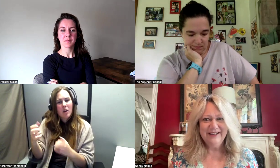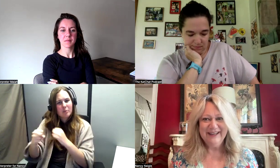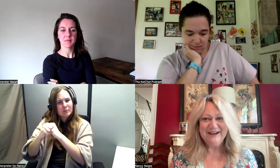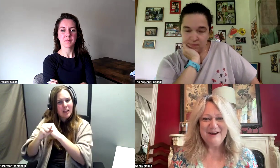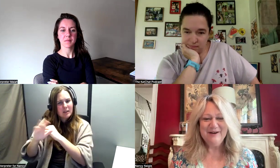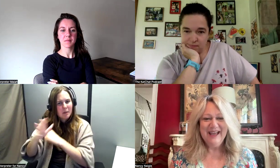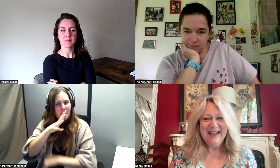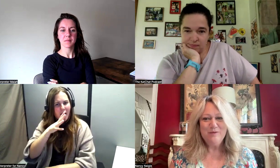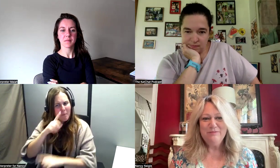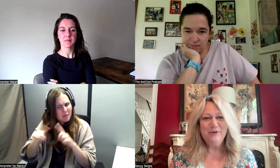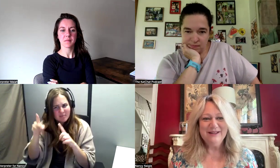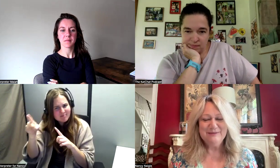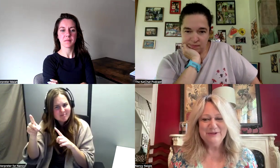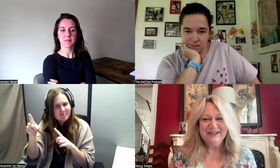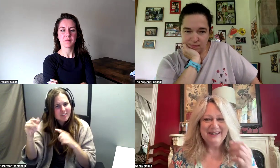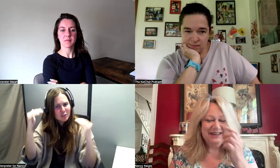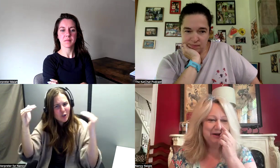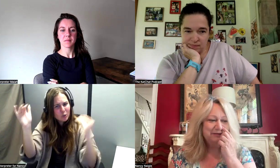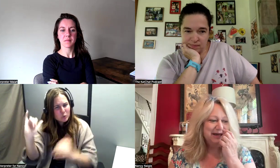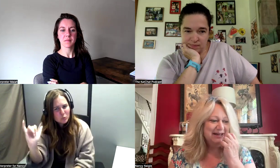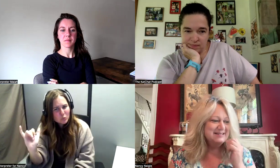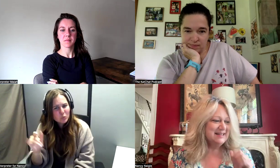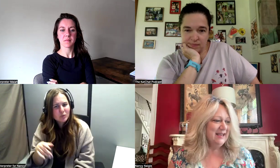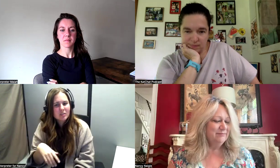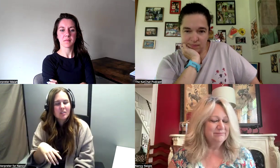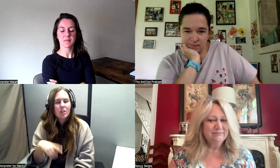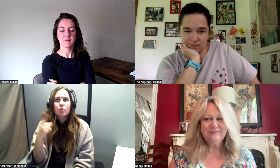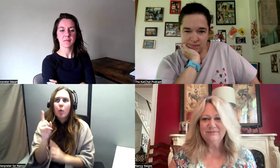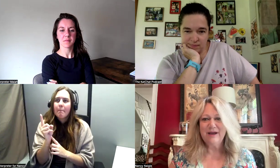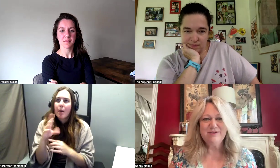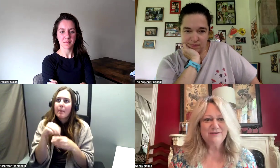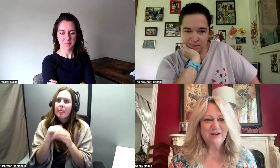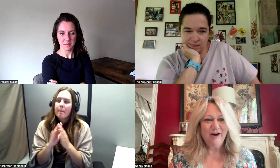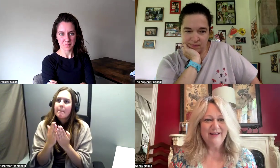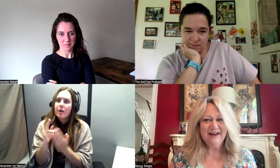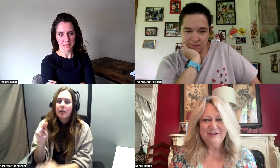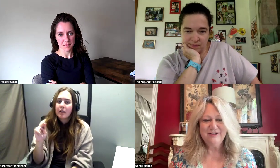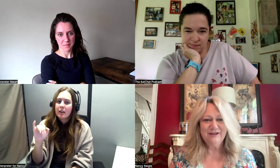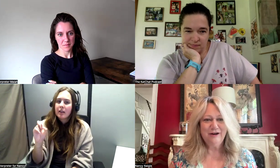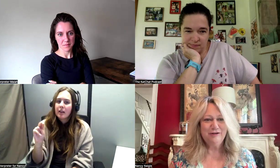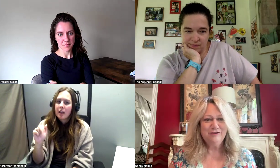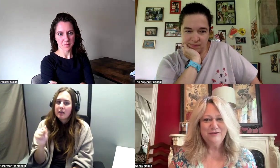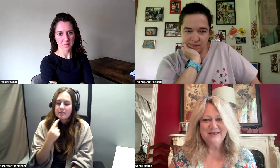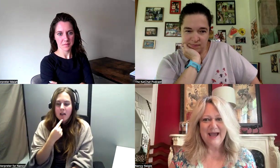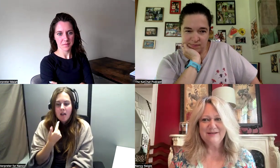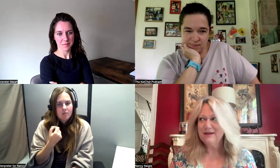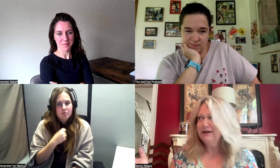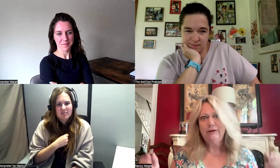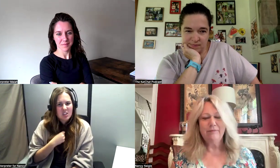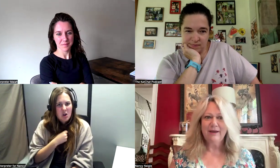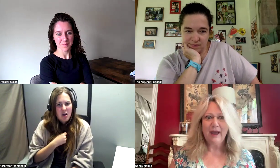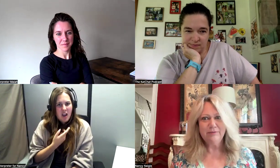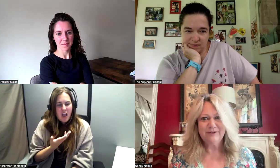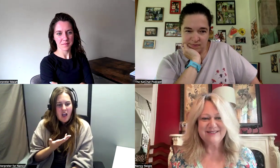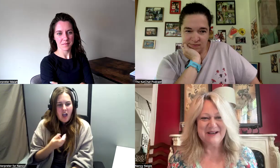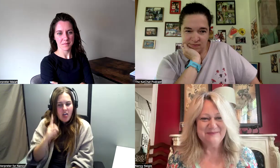capable, And at one point in the book, Nina's like, I'm so sorry that I took, you losing dad as suddenly you